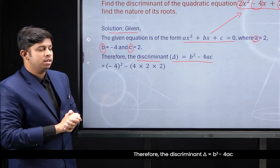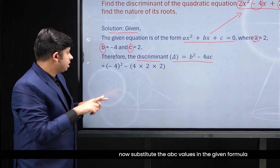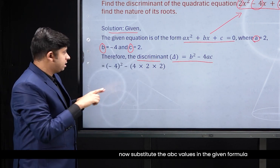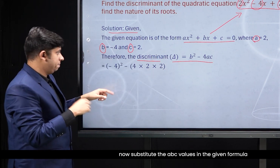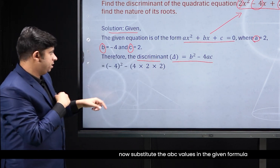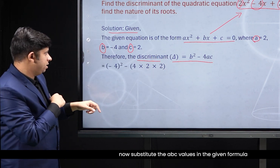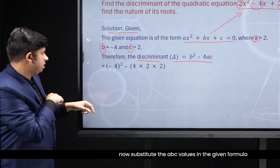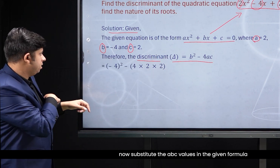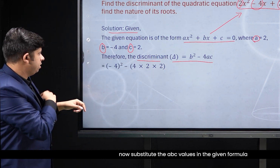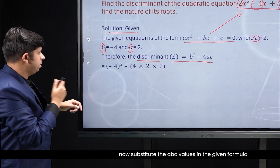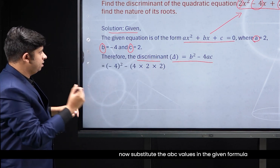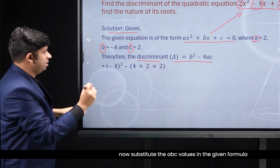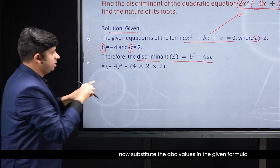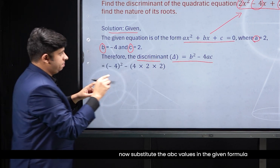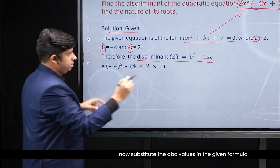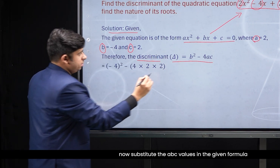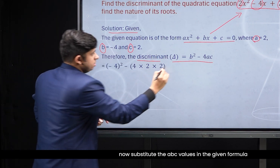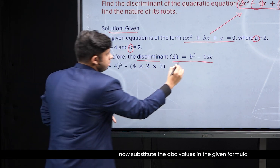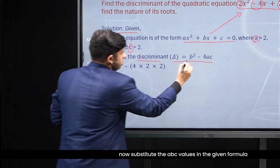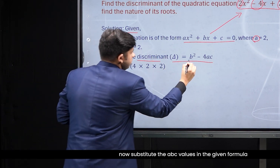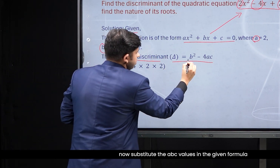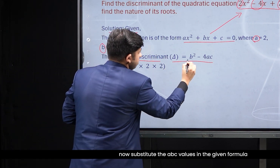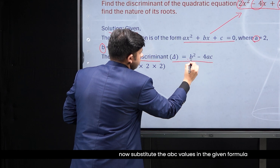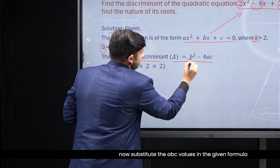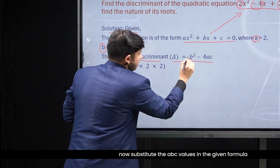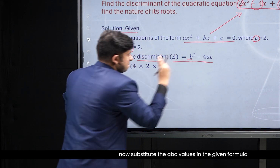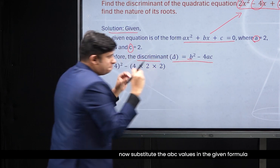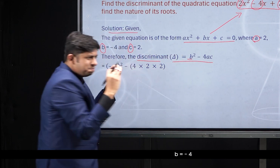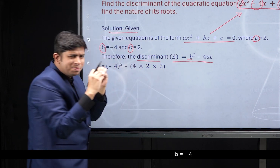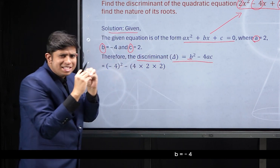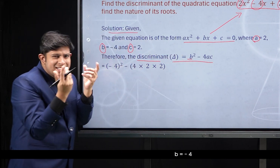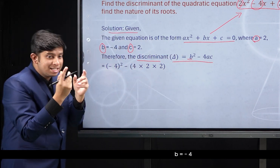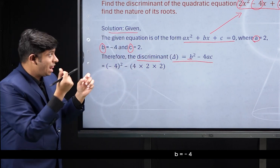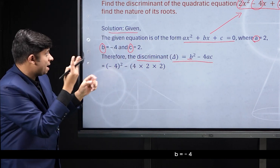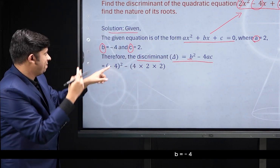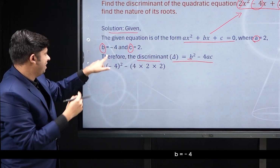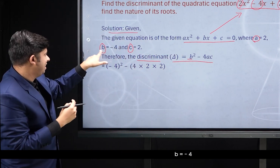Now, substitute the a, b, c values in the given formula. B equal to minus 4,